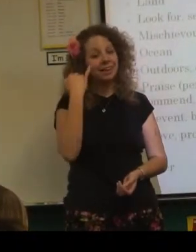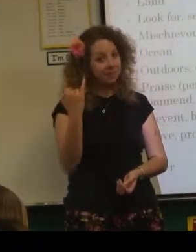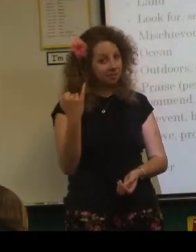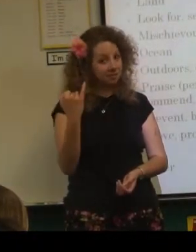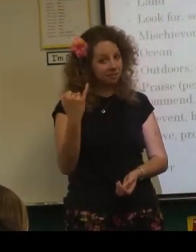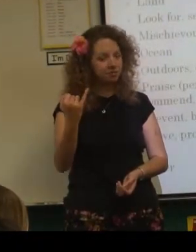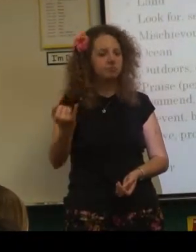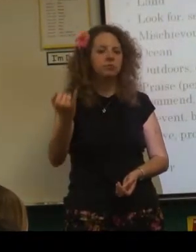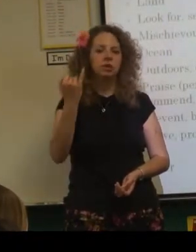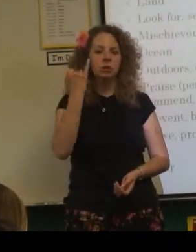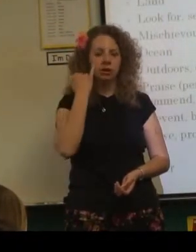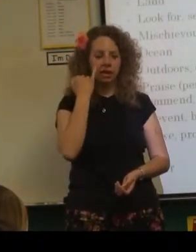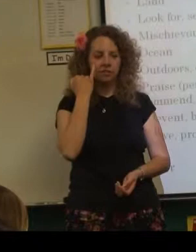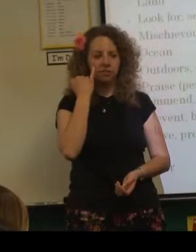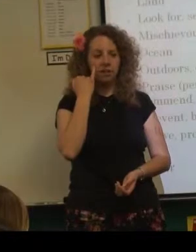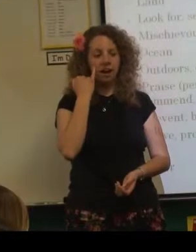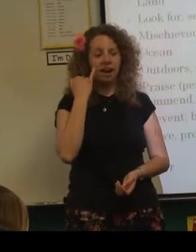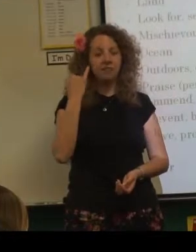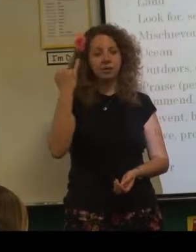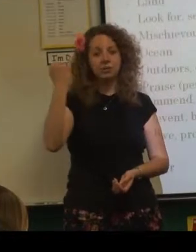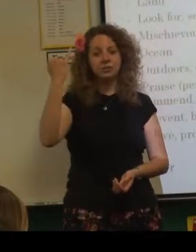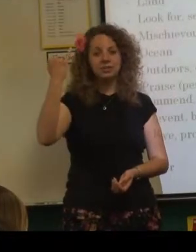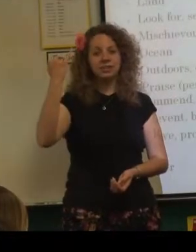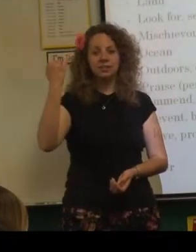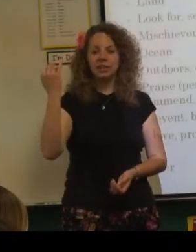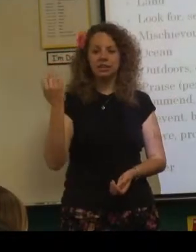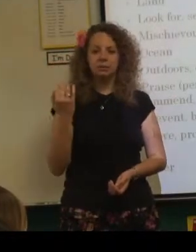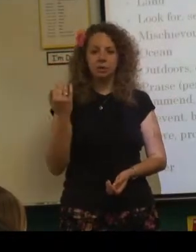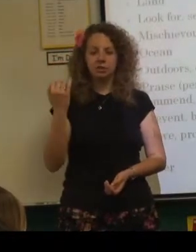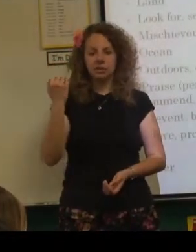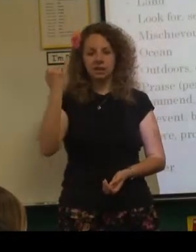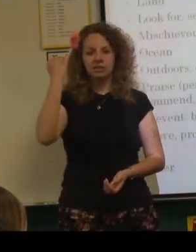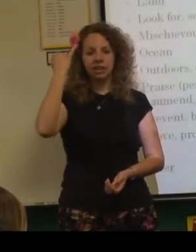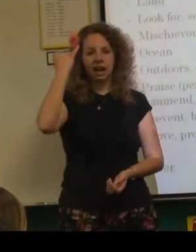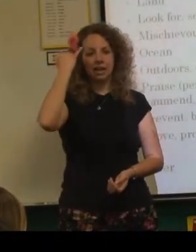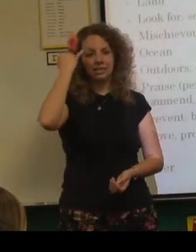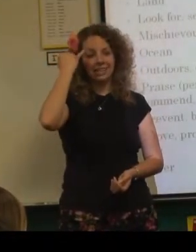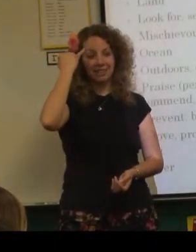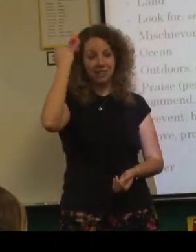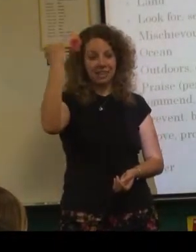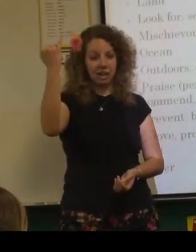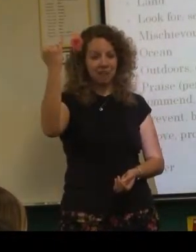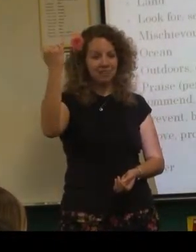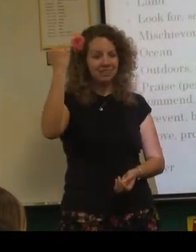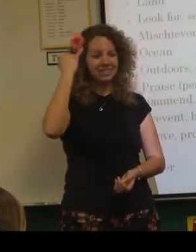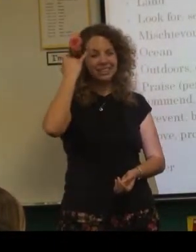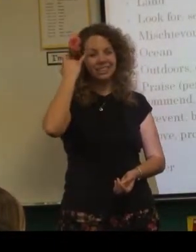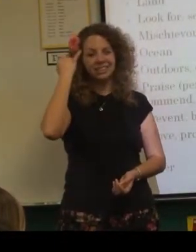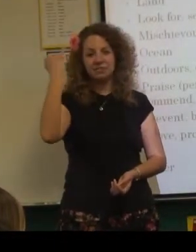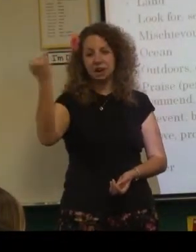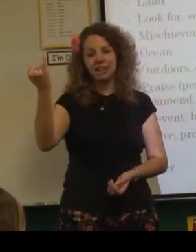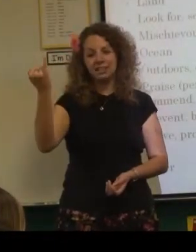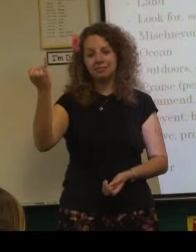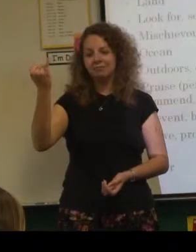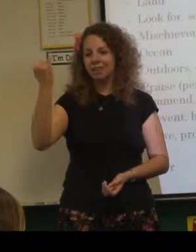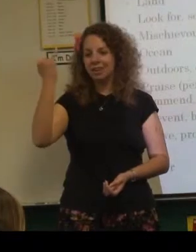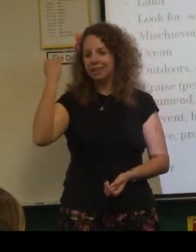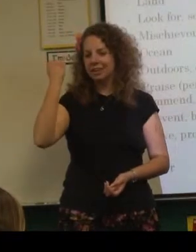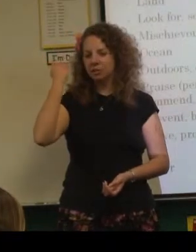If or if. I've also seen like in the book that I think it has if here. This is the sign for idea, and I don't